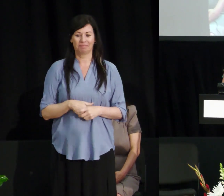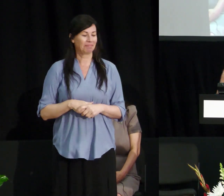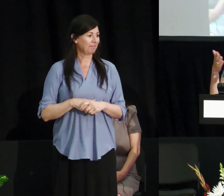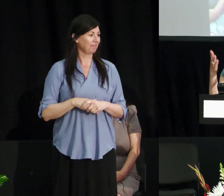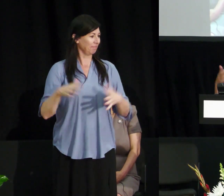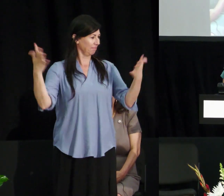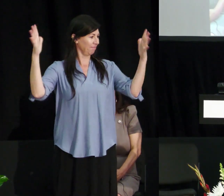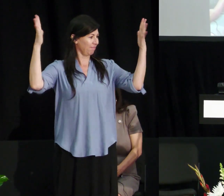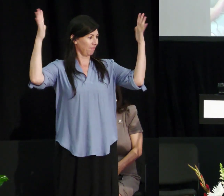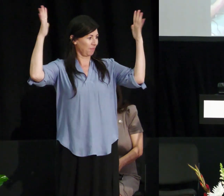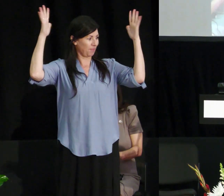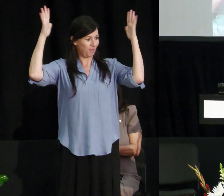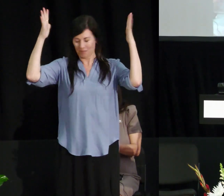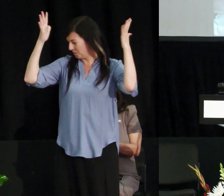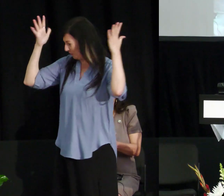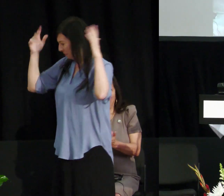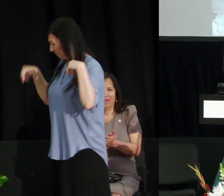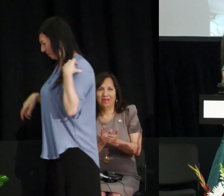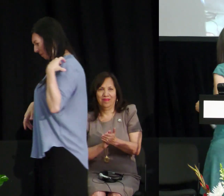Thank you.